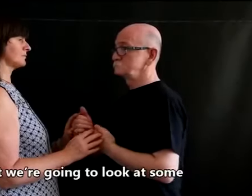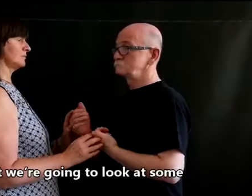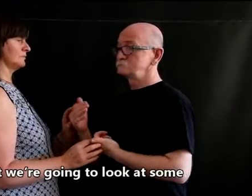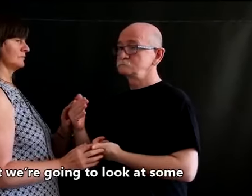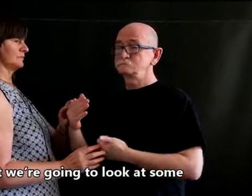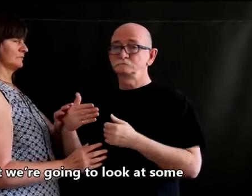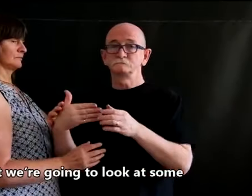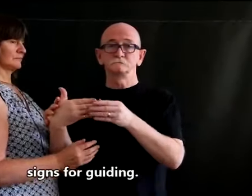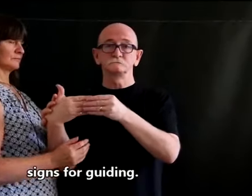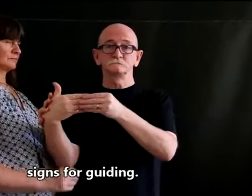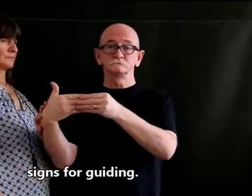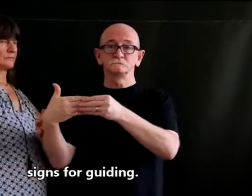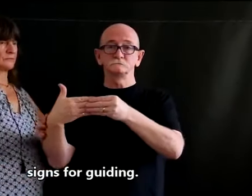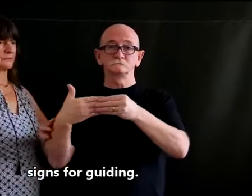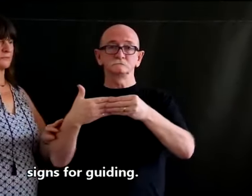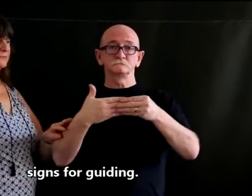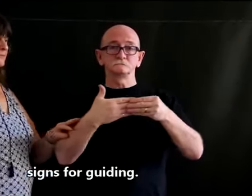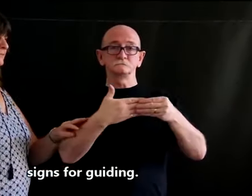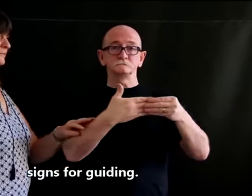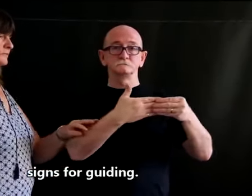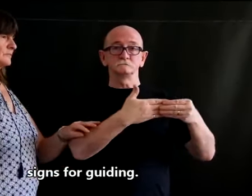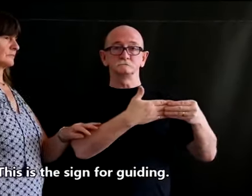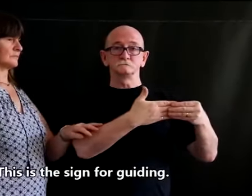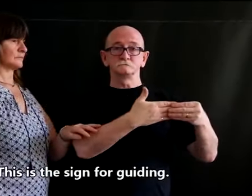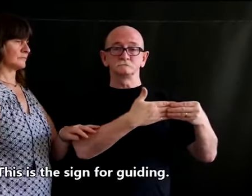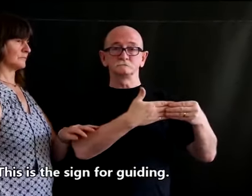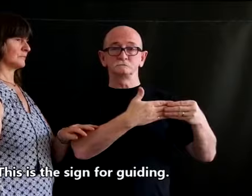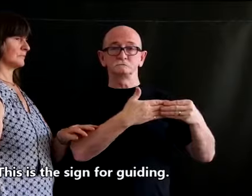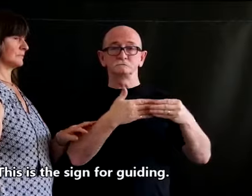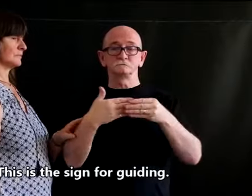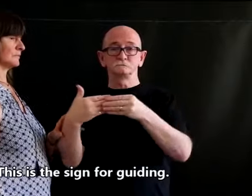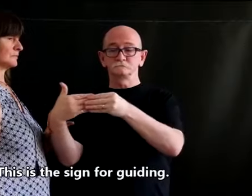First, we're going to look at some signs for guiding. This is the sign for guiding.